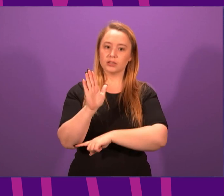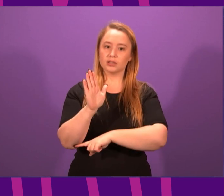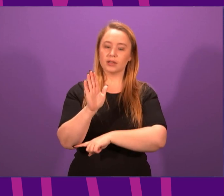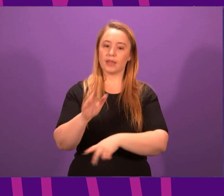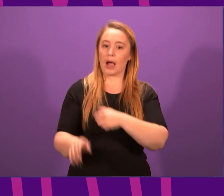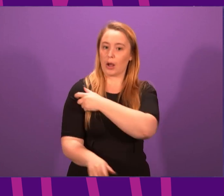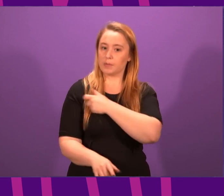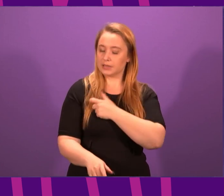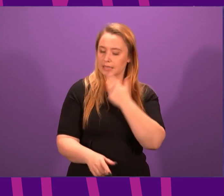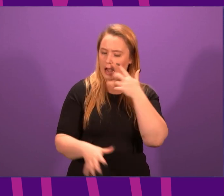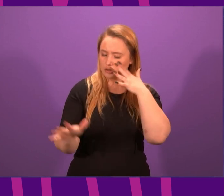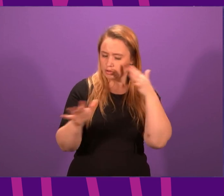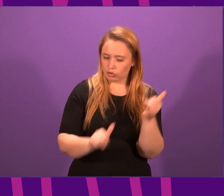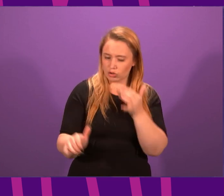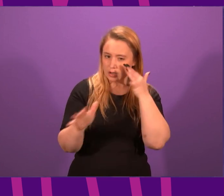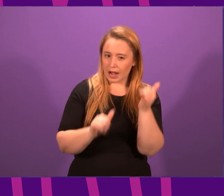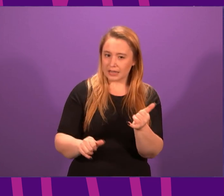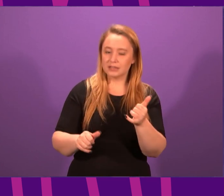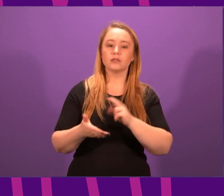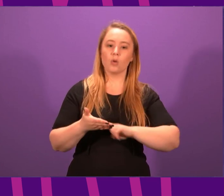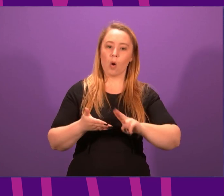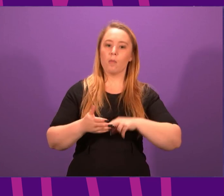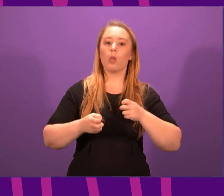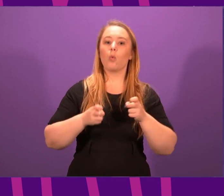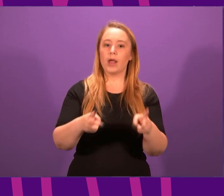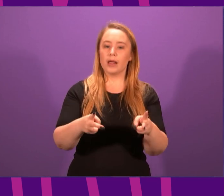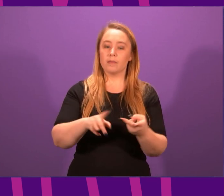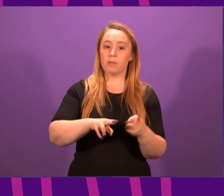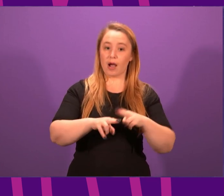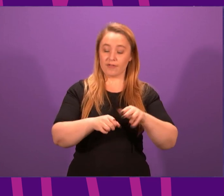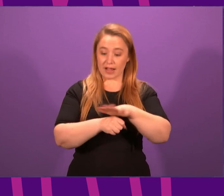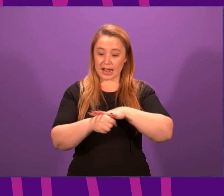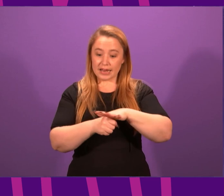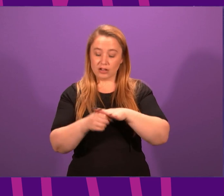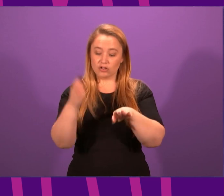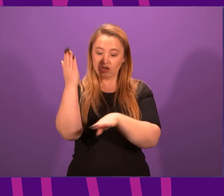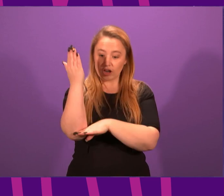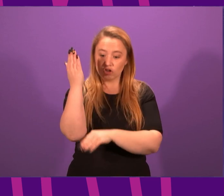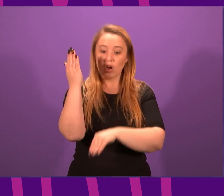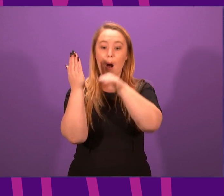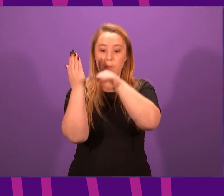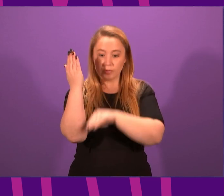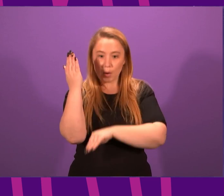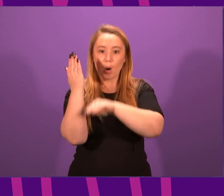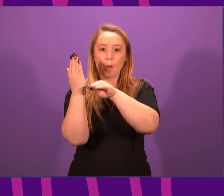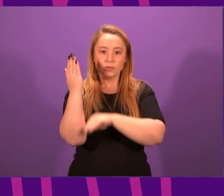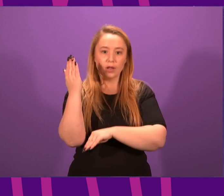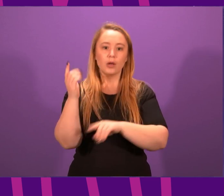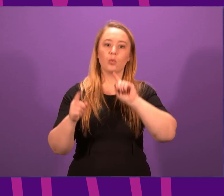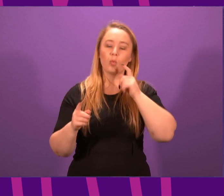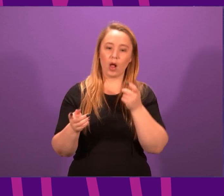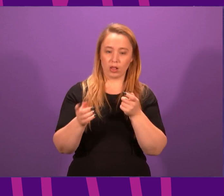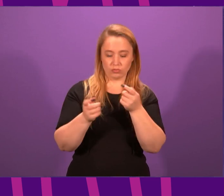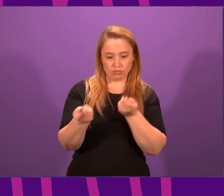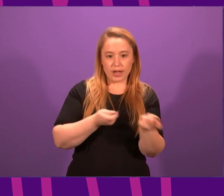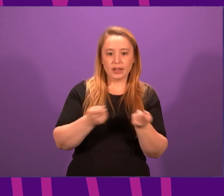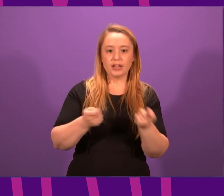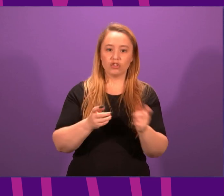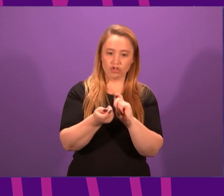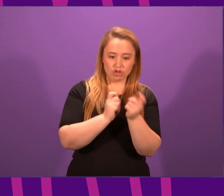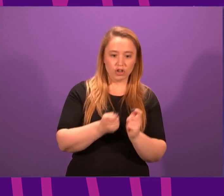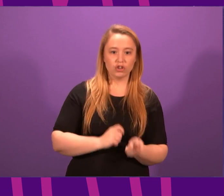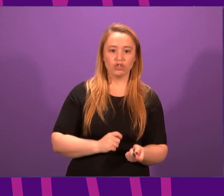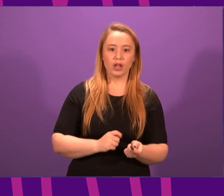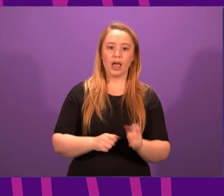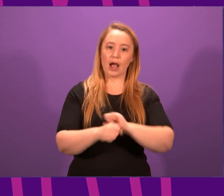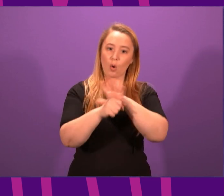to scrutinise in the normal way, but any changes to areas going in or out of levels will also trigger changes to the regulations, which the COVID committee